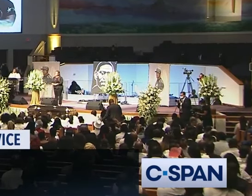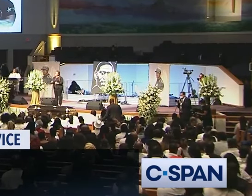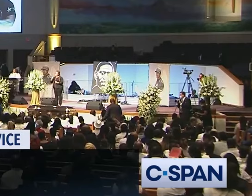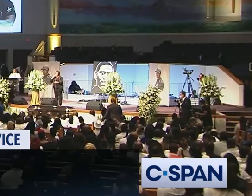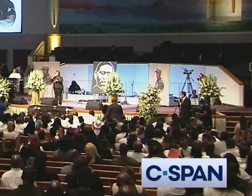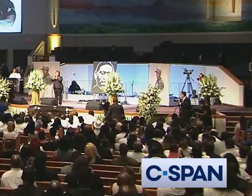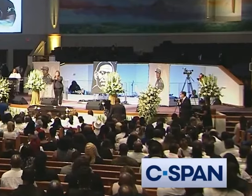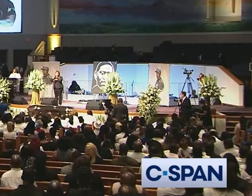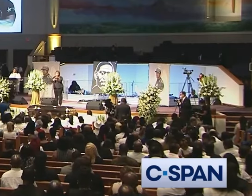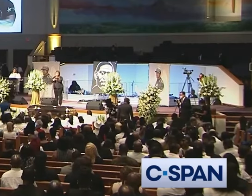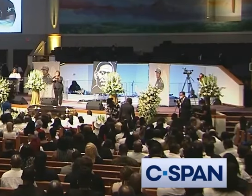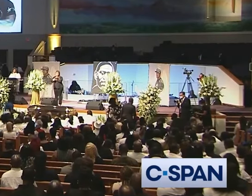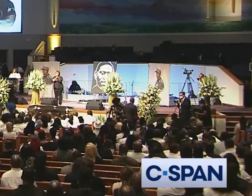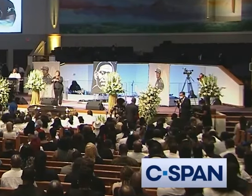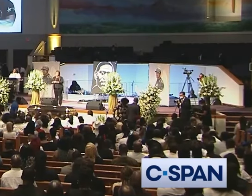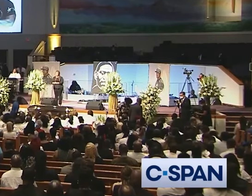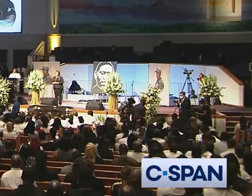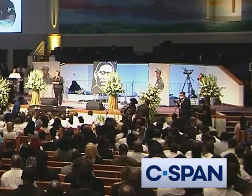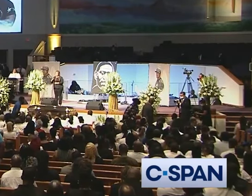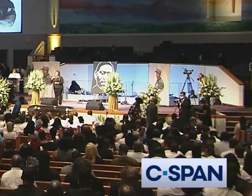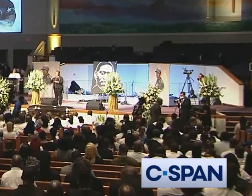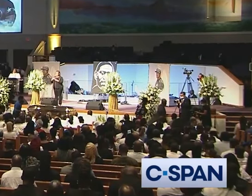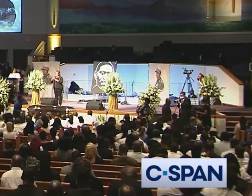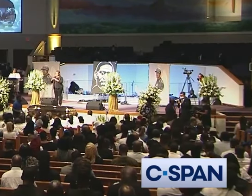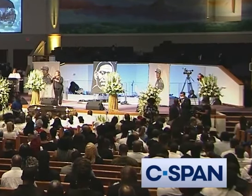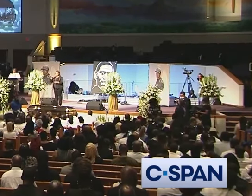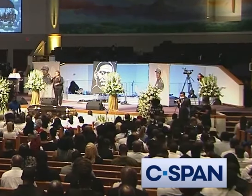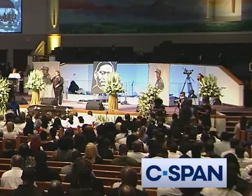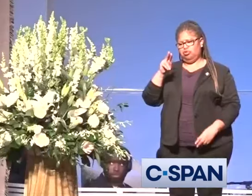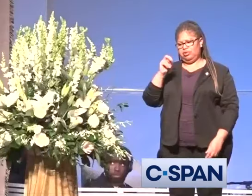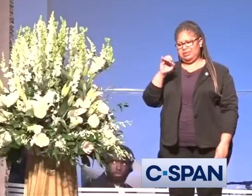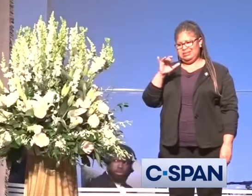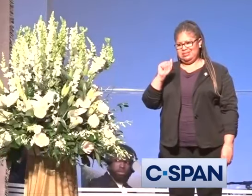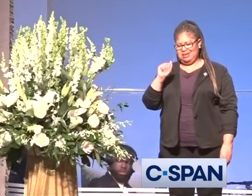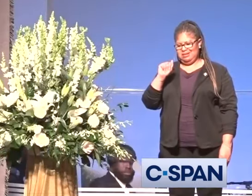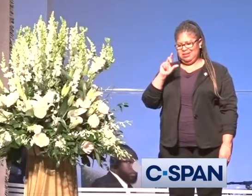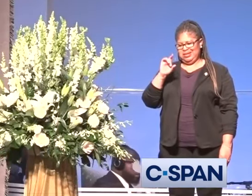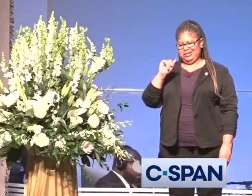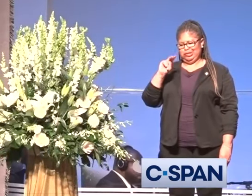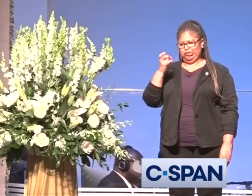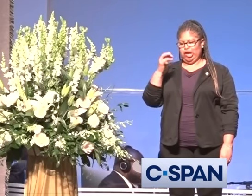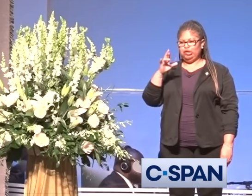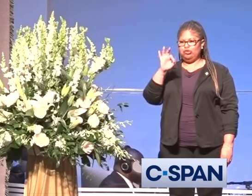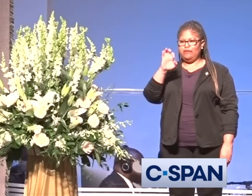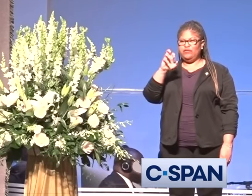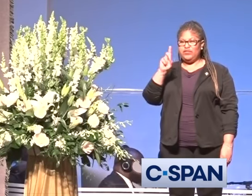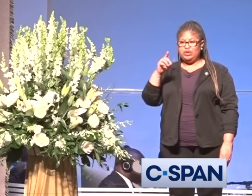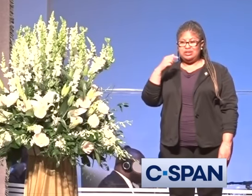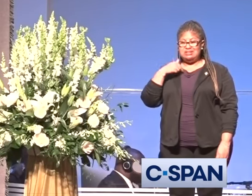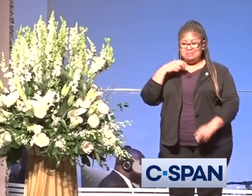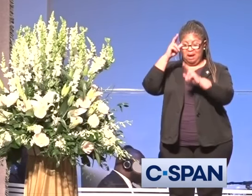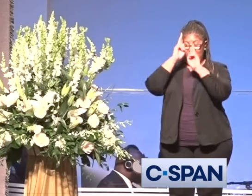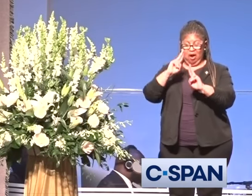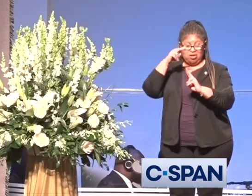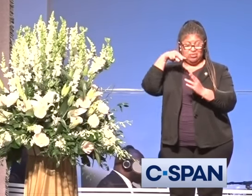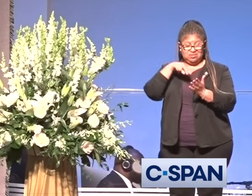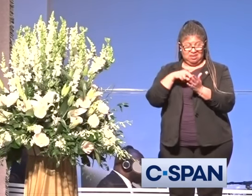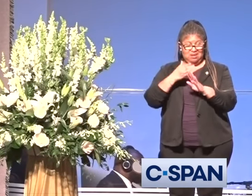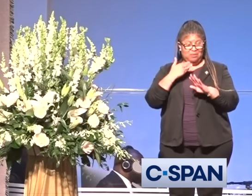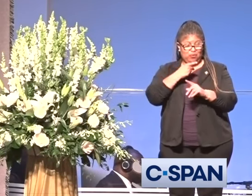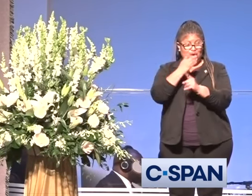Good afternoon. My name is Ernia Dangerfield and I am honored to stand before you